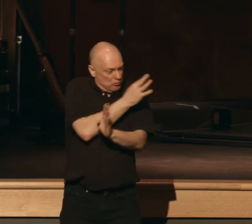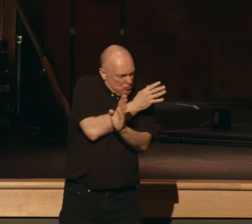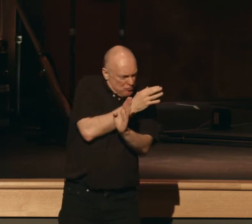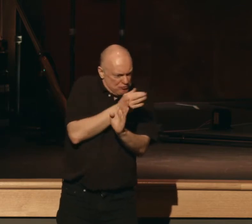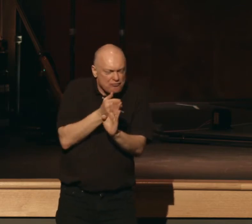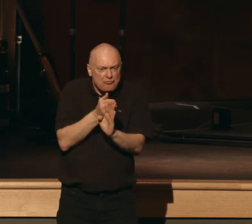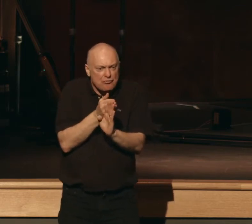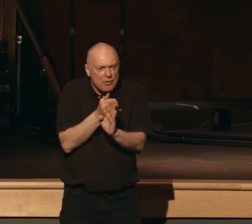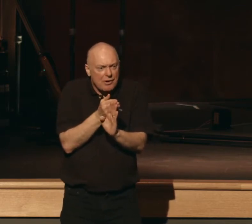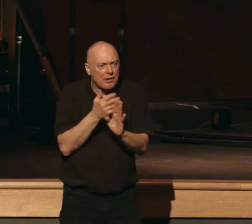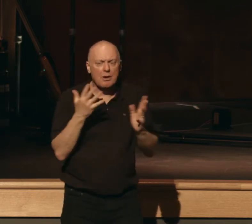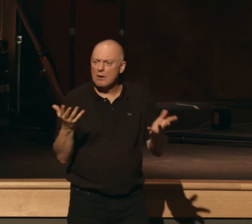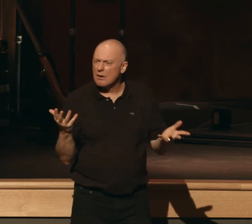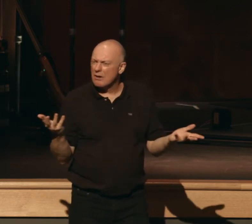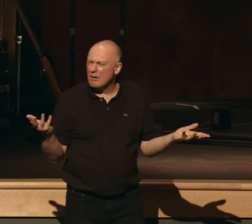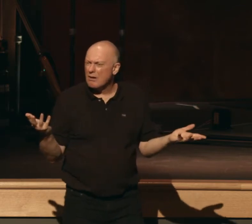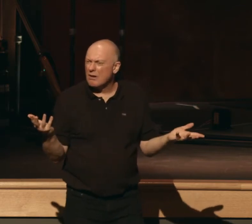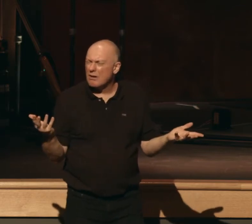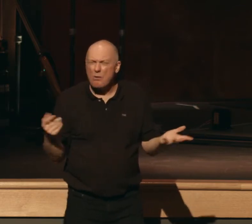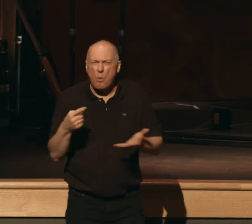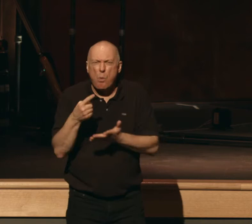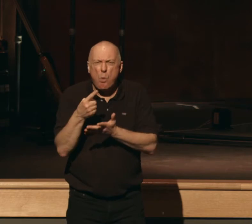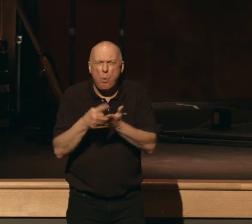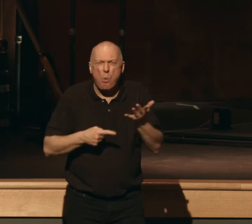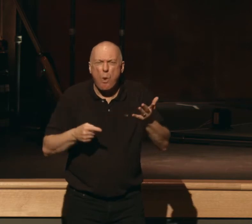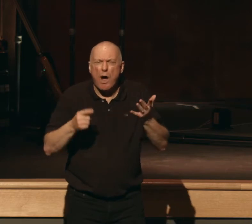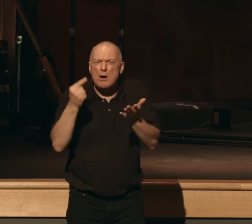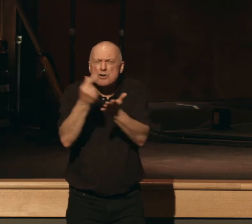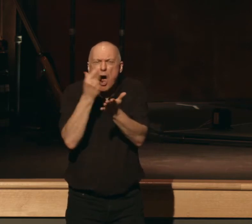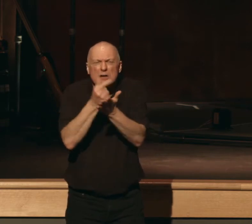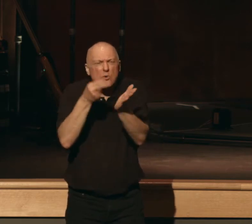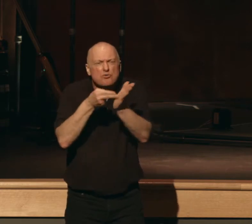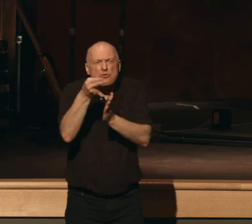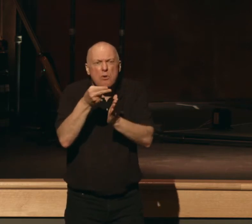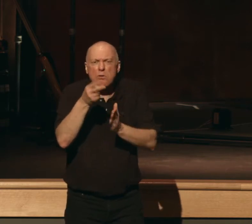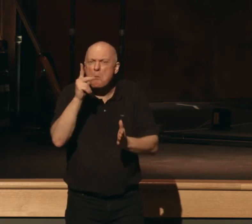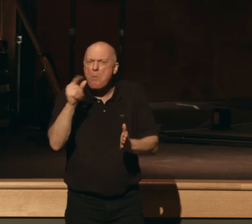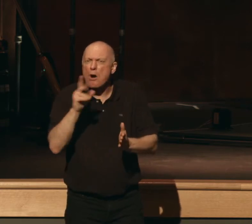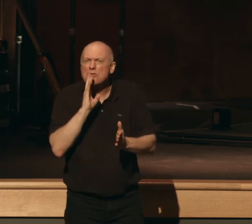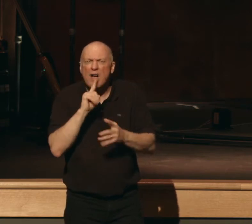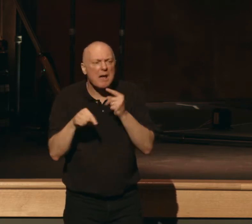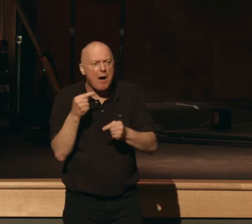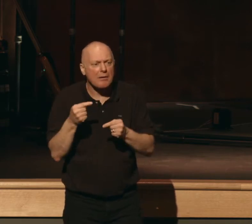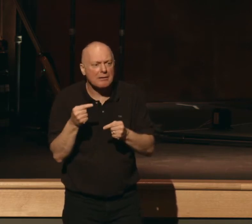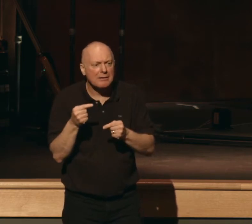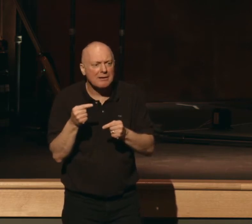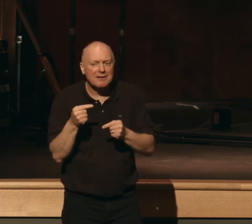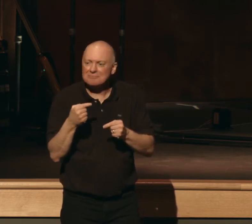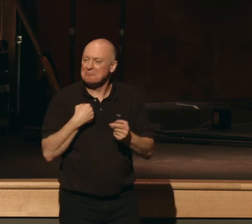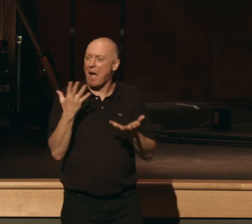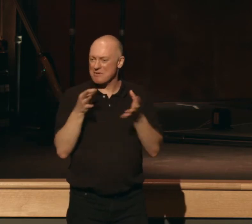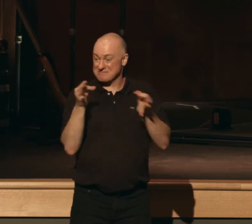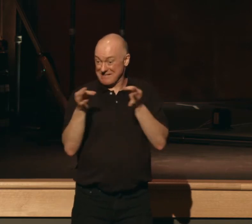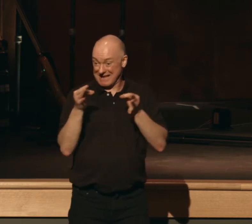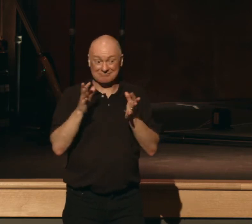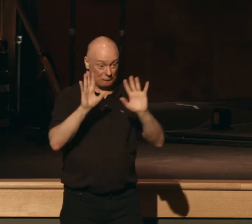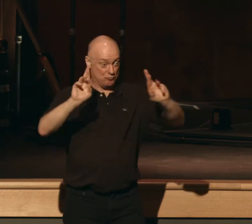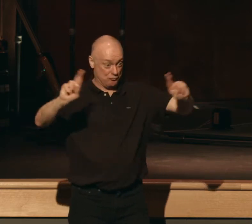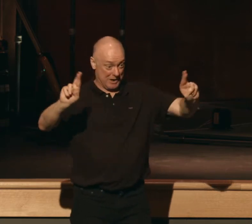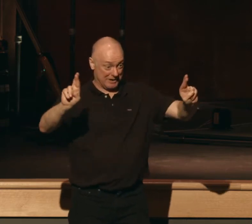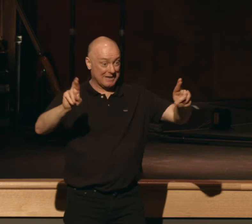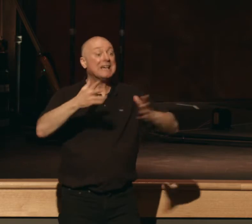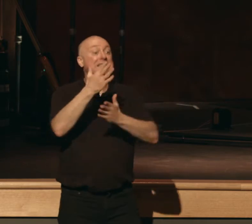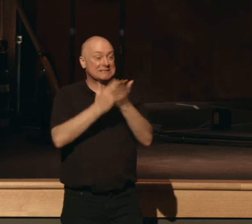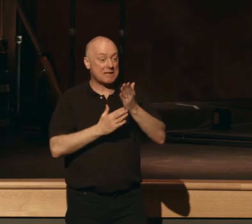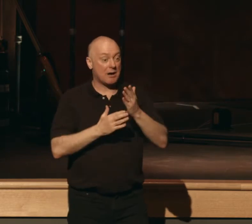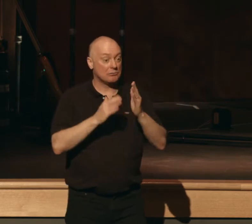2. And so maybe you're thinking, well, what great, glorious gospel truths are these? Well, I'm glad you asked. Here are some